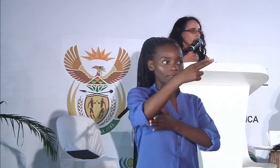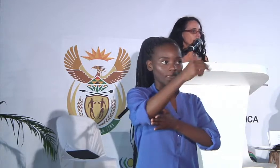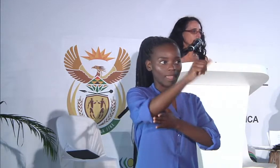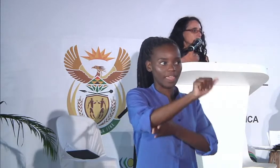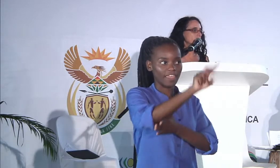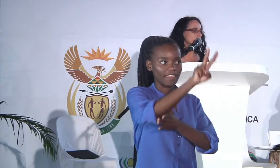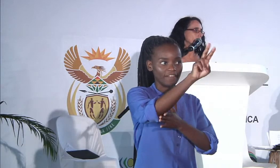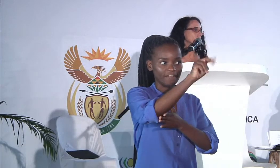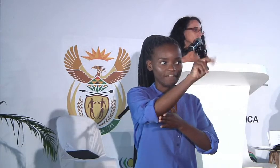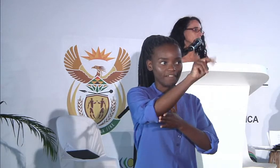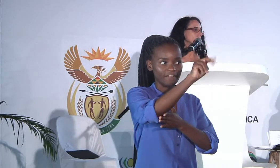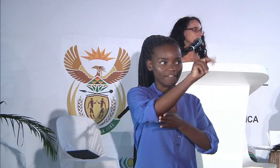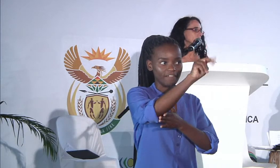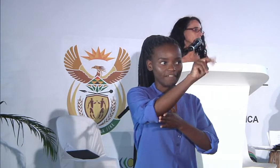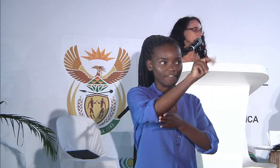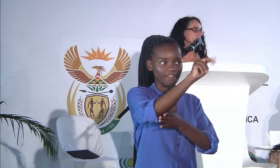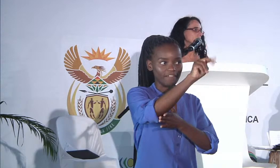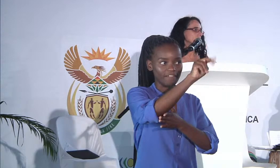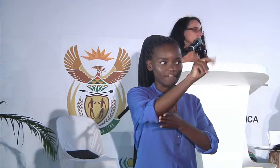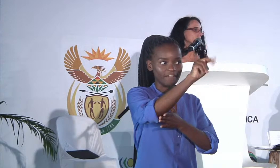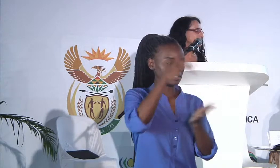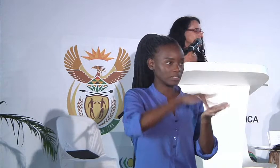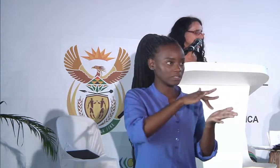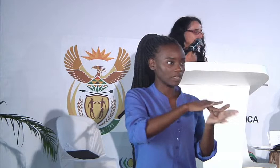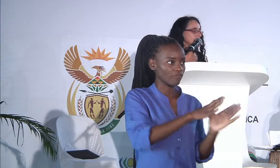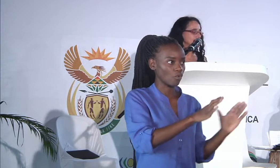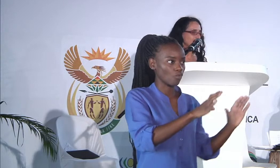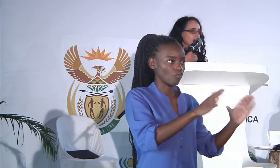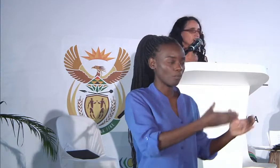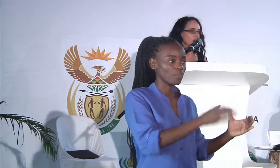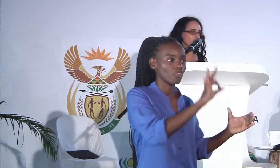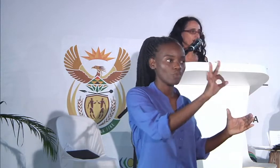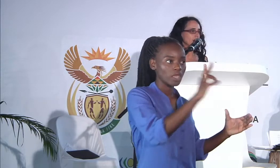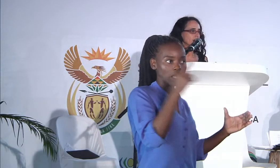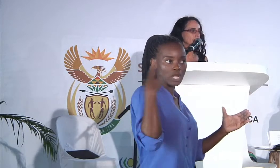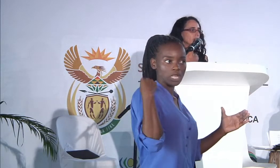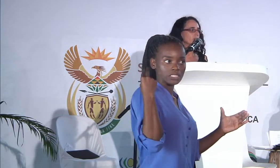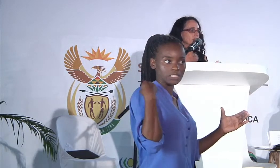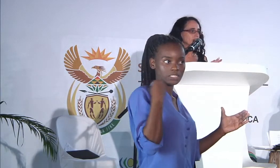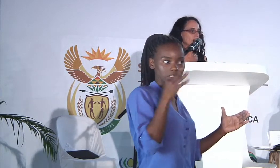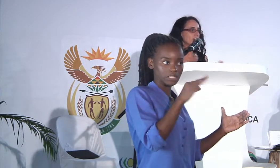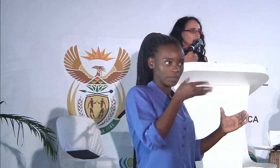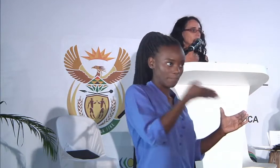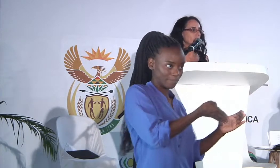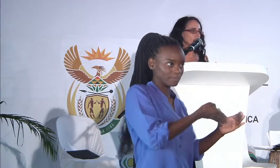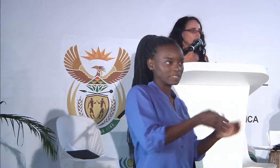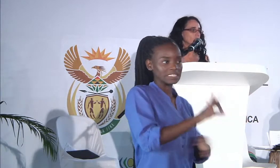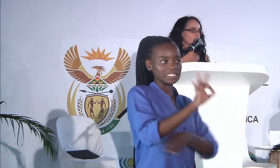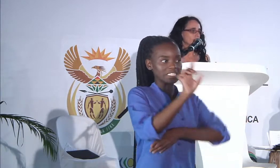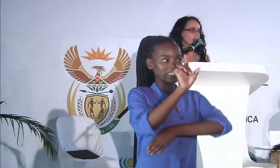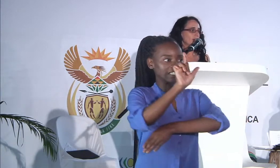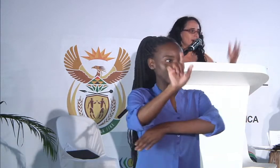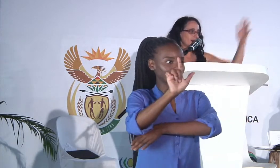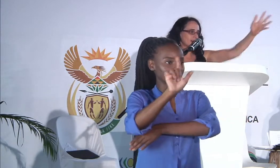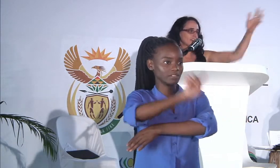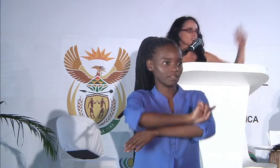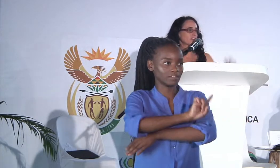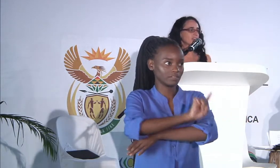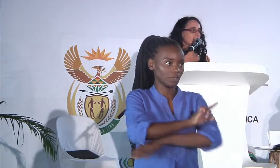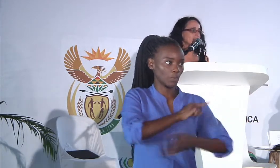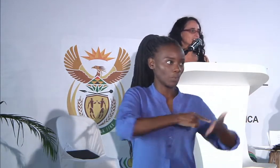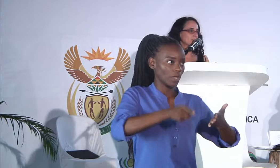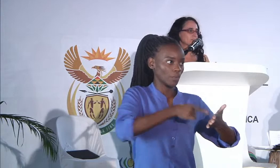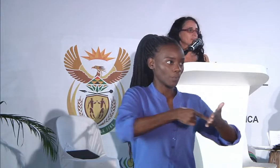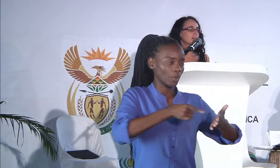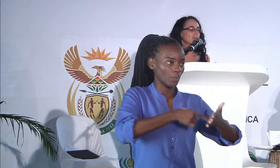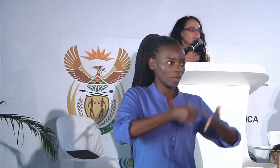3 registered nurses who are here 7 days a week. They are at the back of the hall. I'd like to recognize